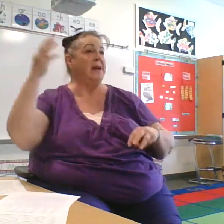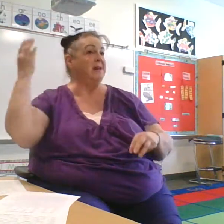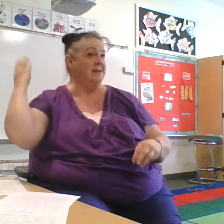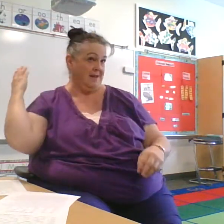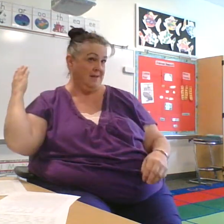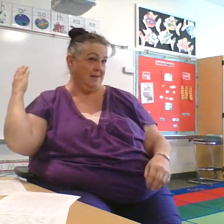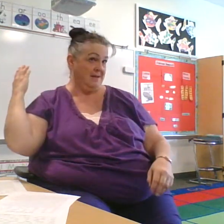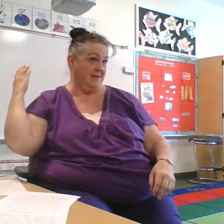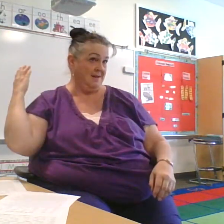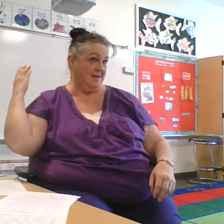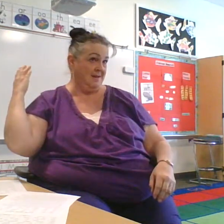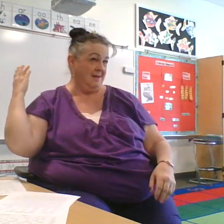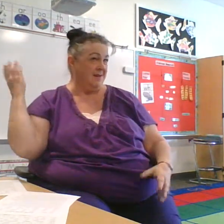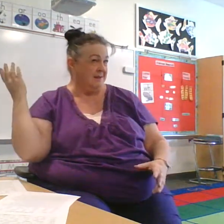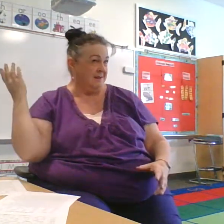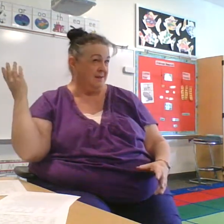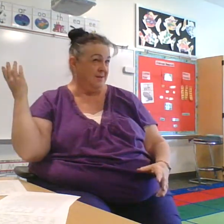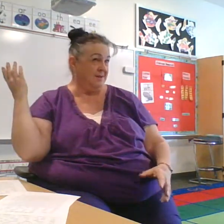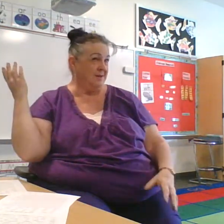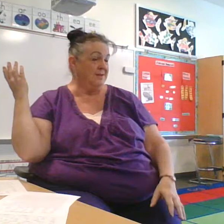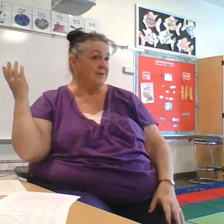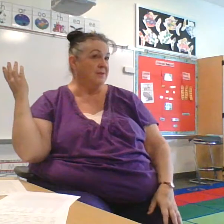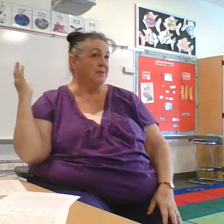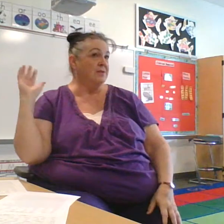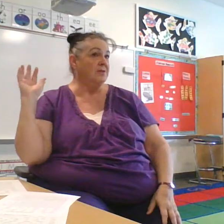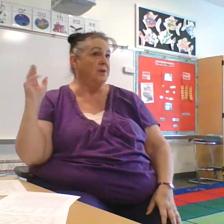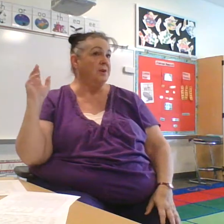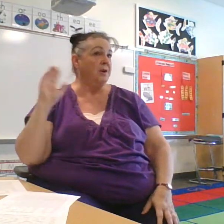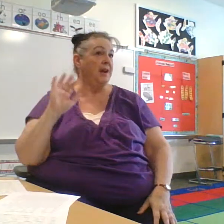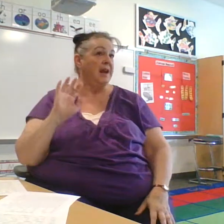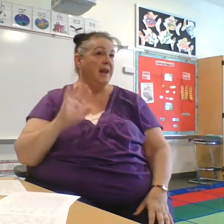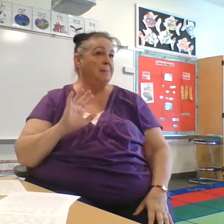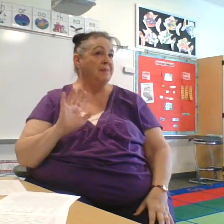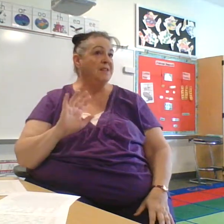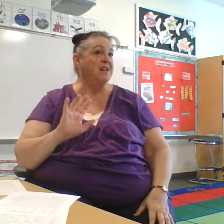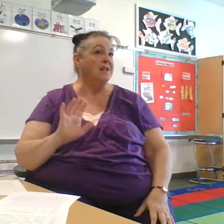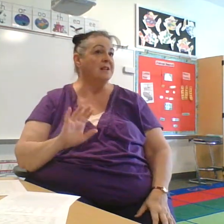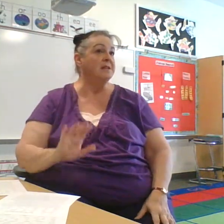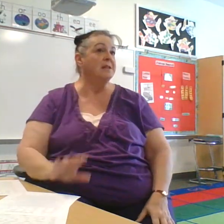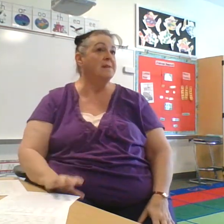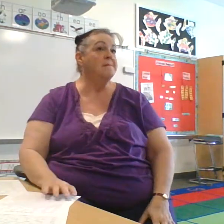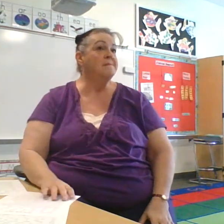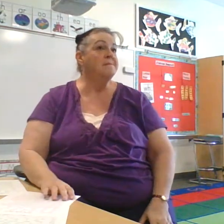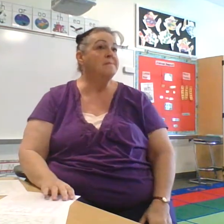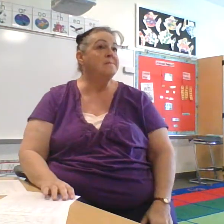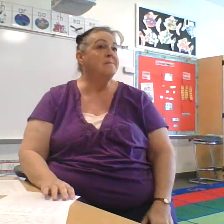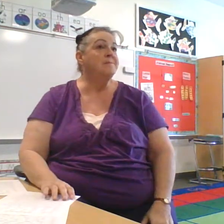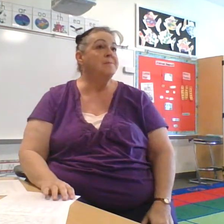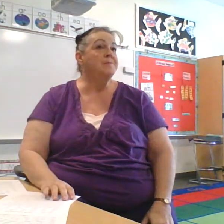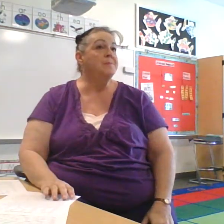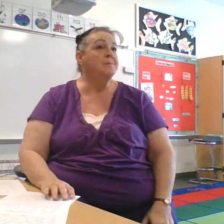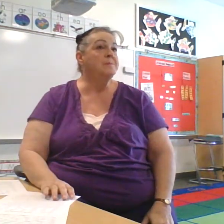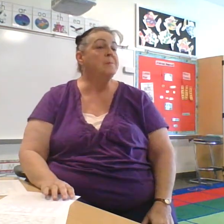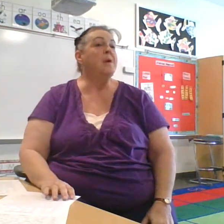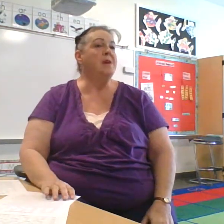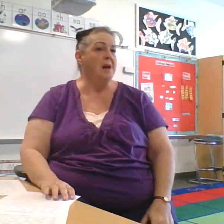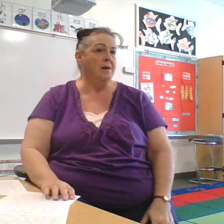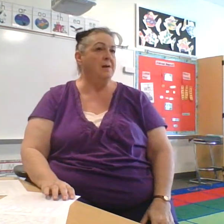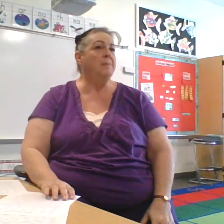worried. Okay. I don't know here So you're kind of keeping the tense. What with D is right now? Yeah, because